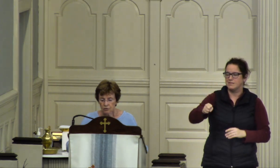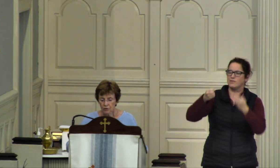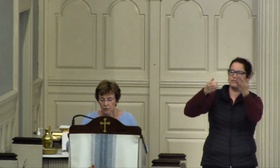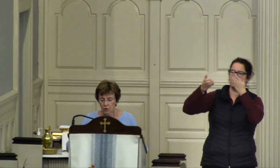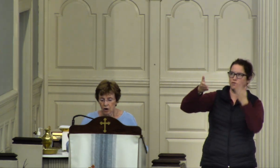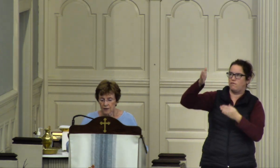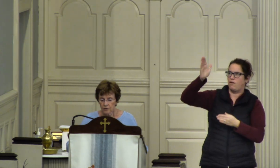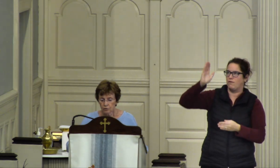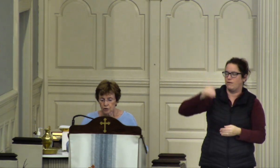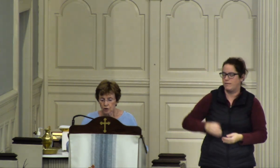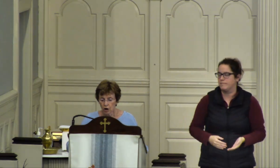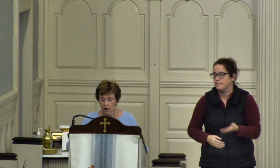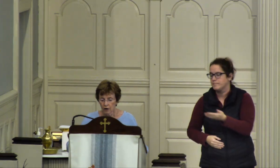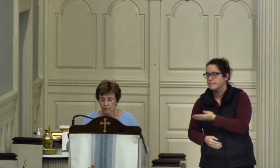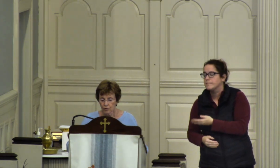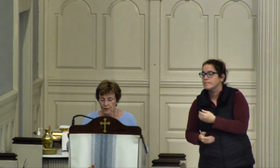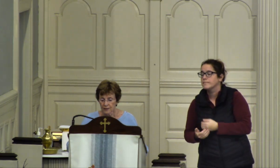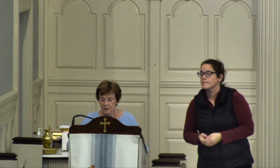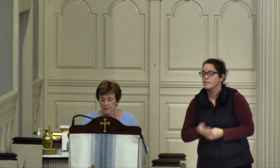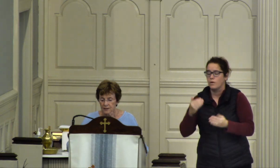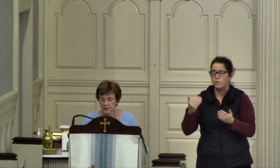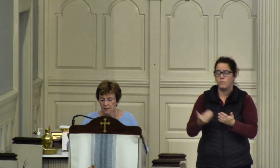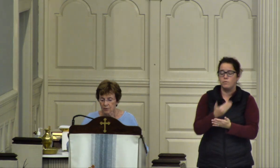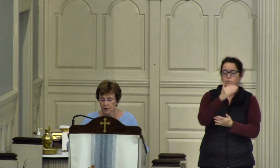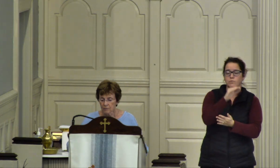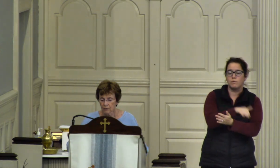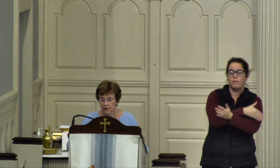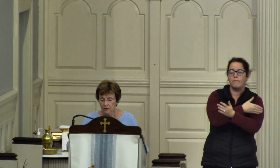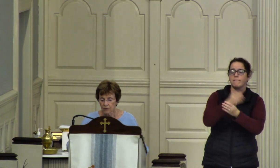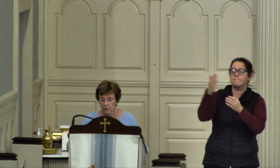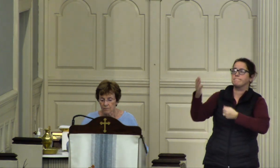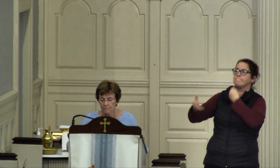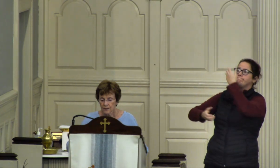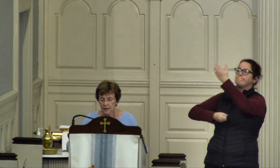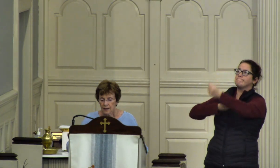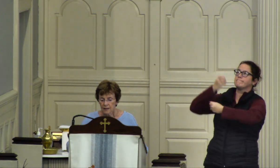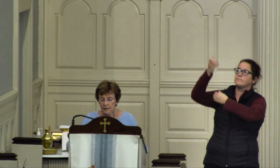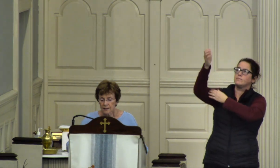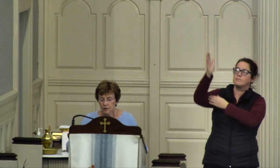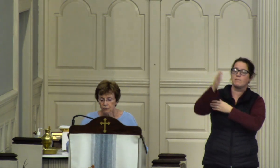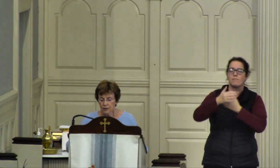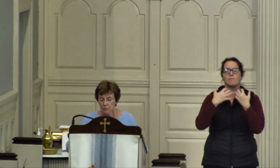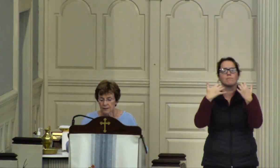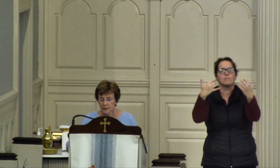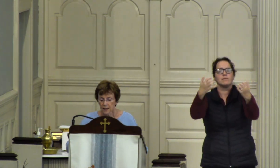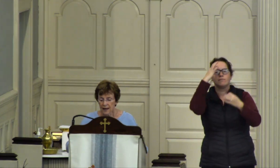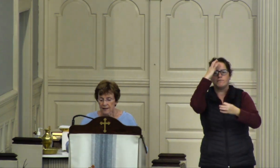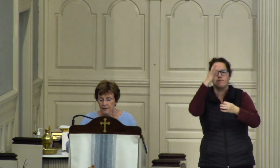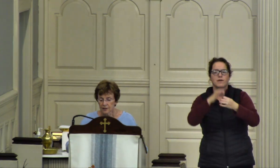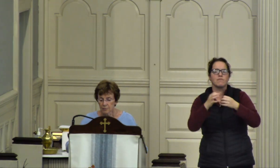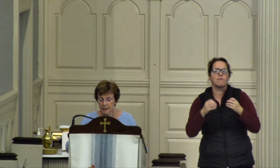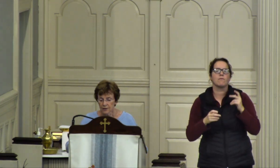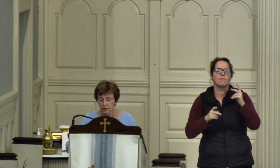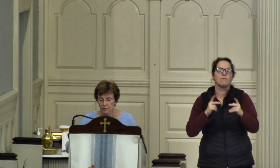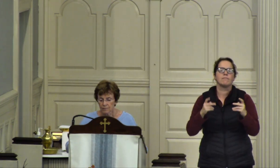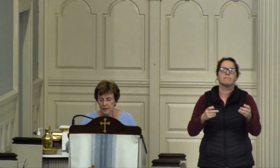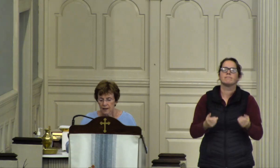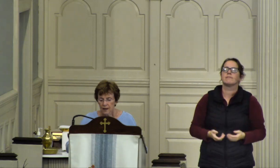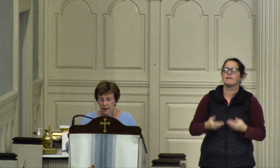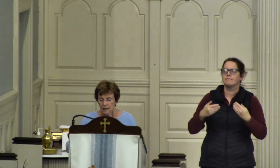Sing to the Lord a new song of praise in the assembly of the faithful. Let Israel be glad in their